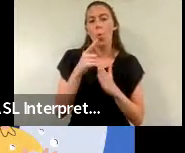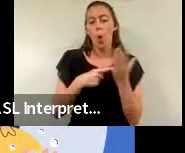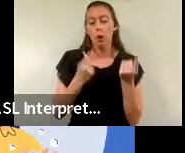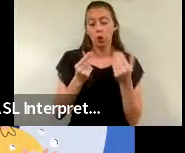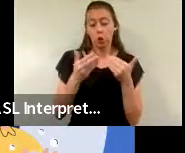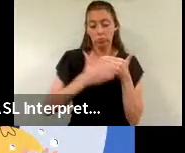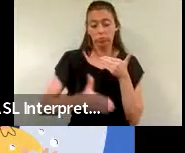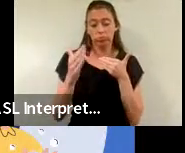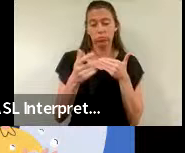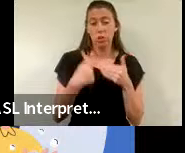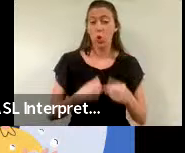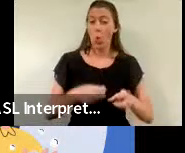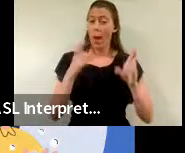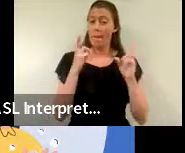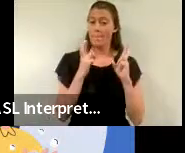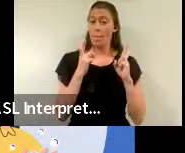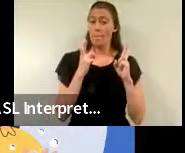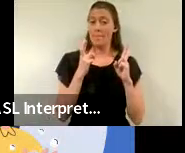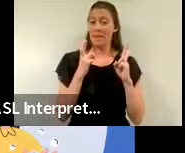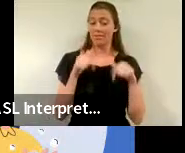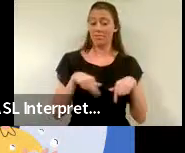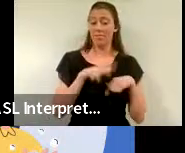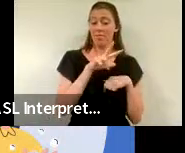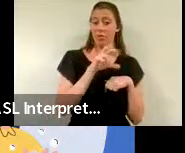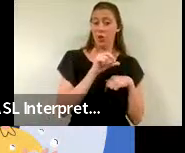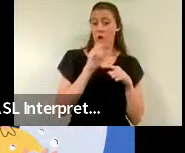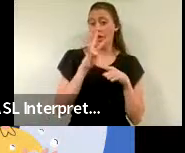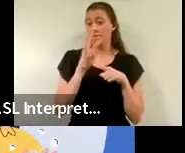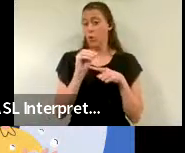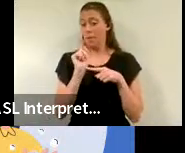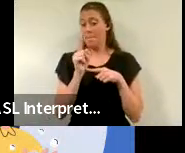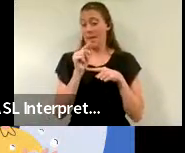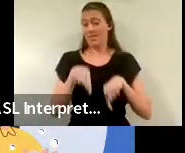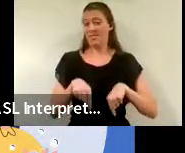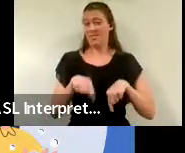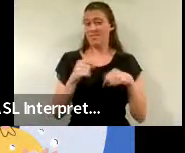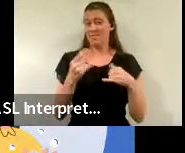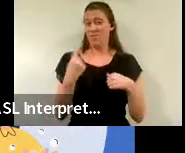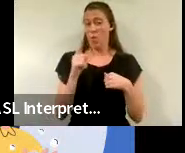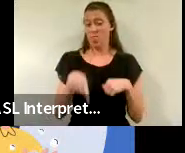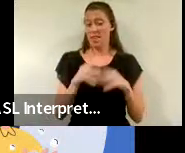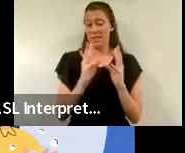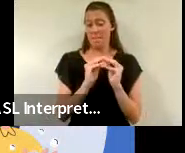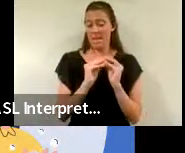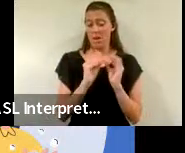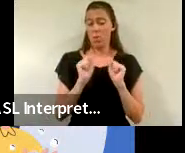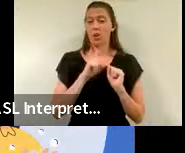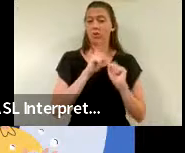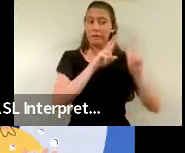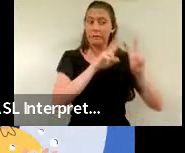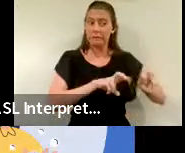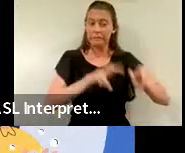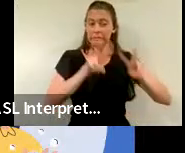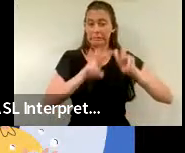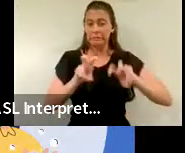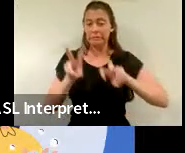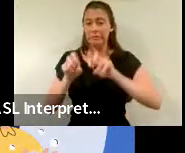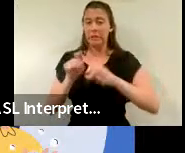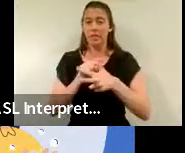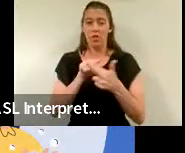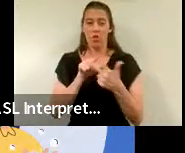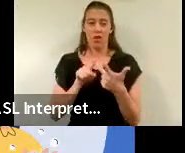to 40 minutes, we want to, we're going to go through each of those sections just to show, you know, what you said, what we